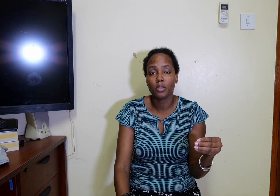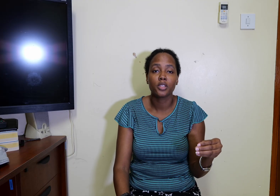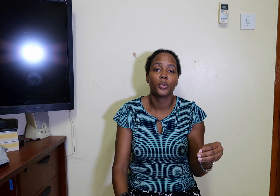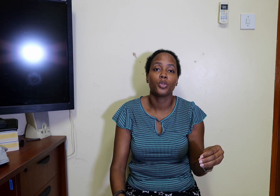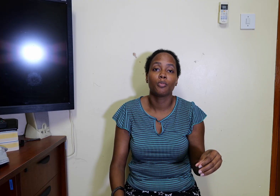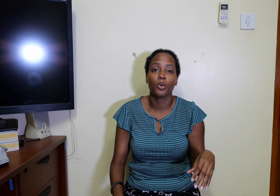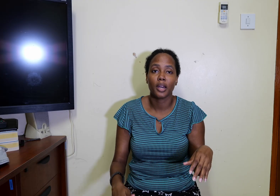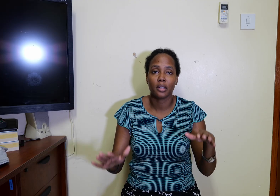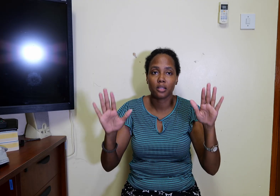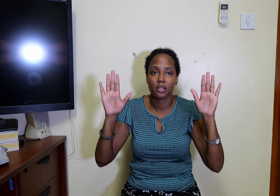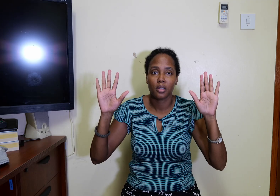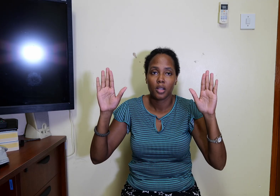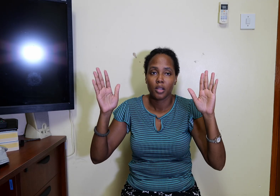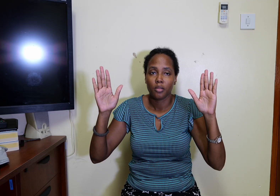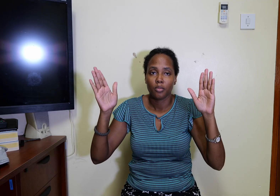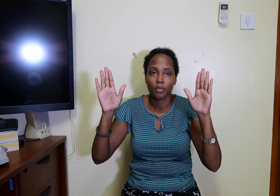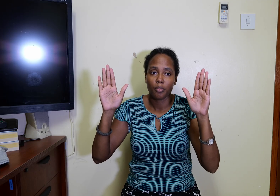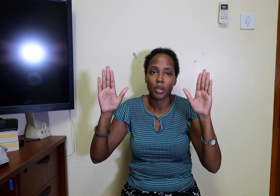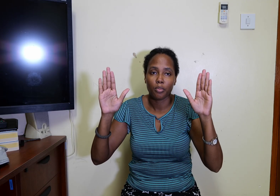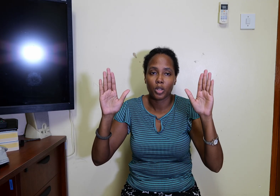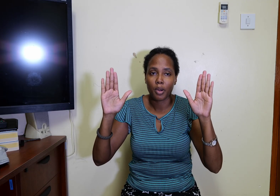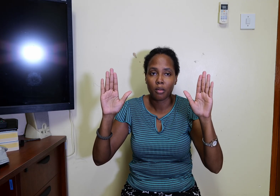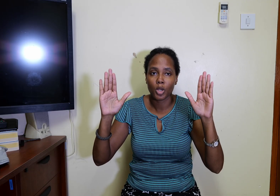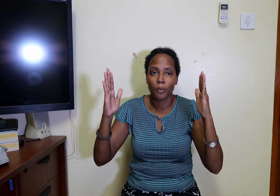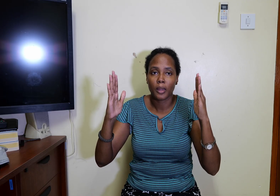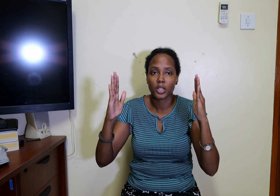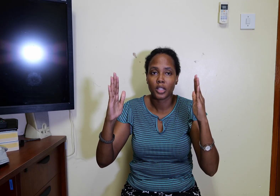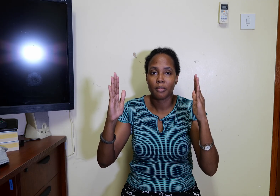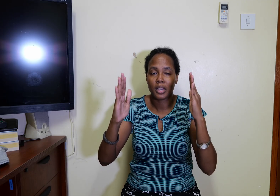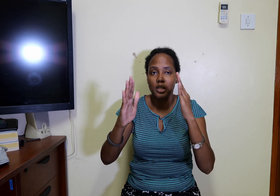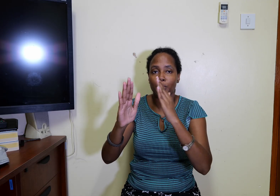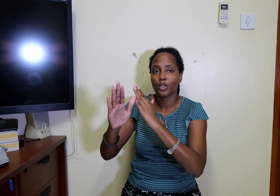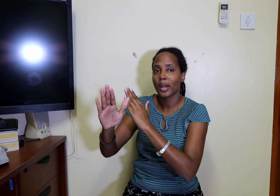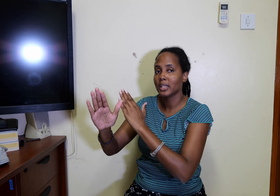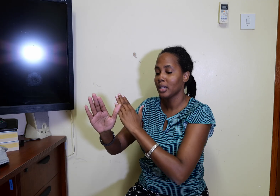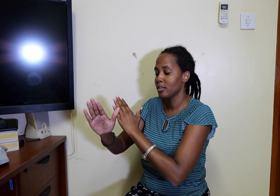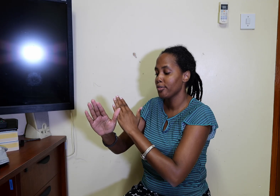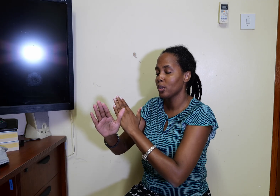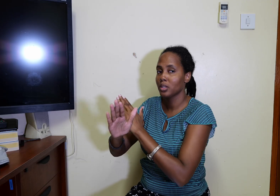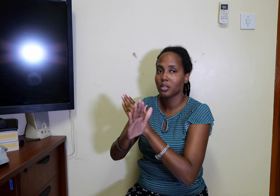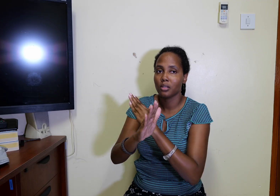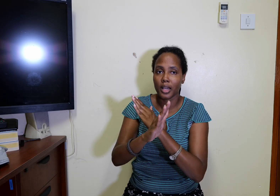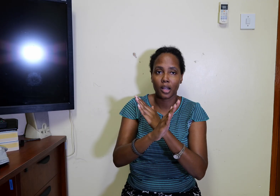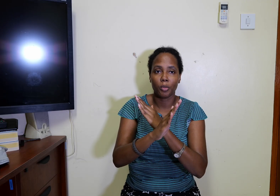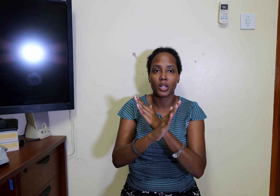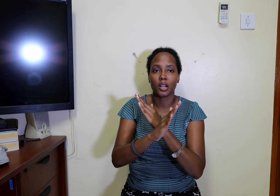troubles. You're going to use both hands. Put the palms up, turn them like this. Put the right hand in front, like almost like a